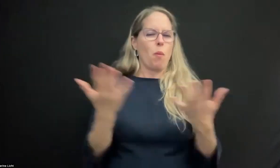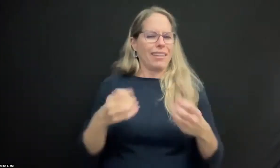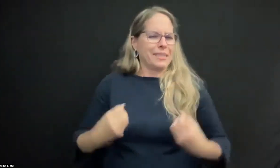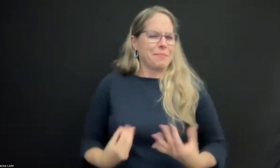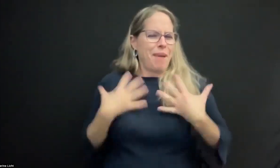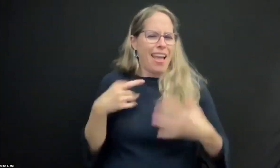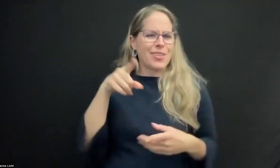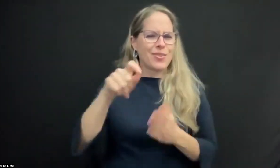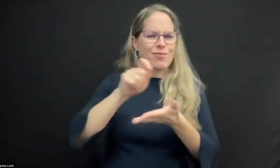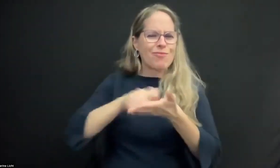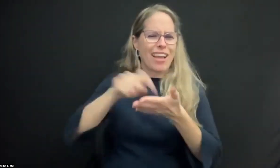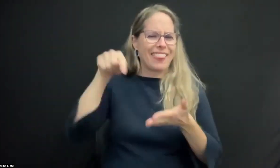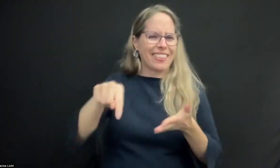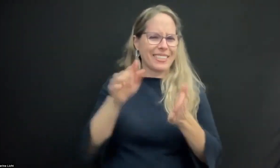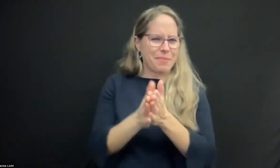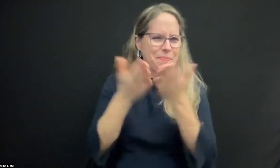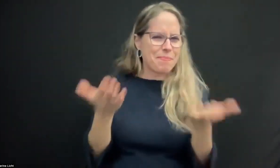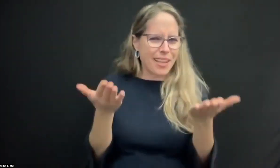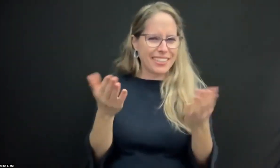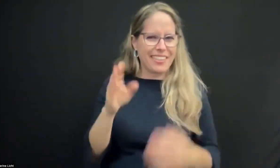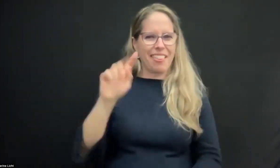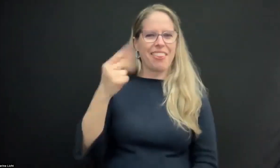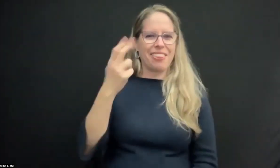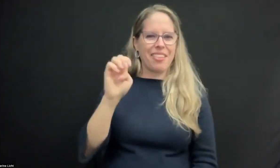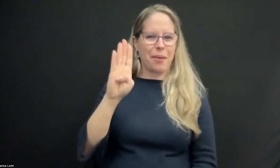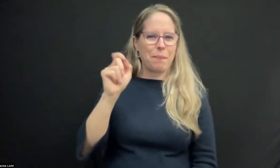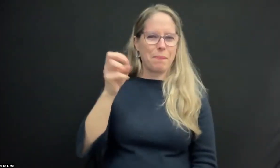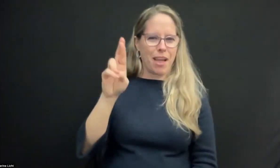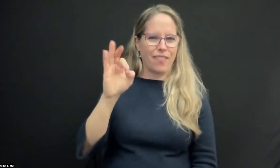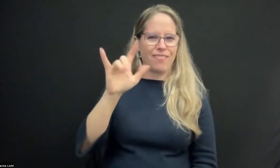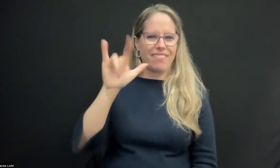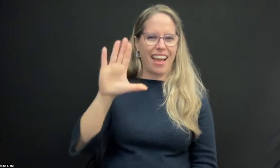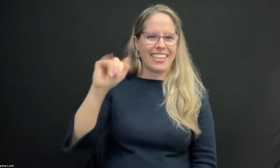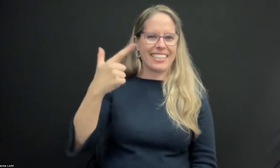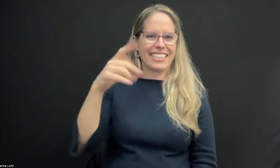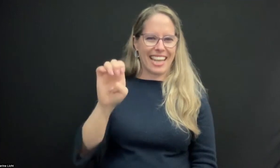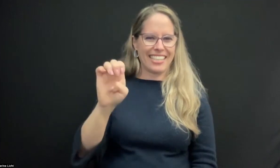is, what inspired you to write this book, The Butterfly Cage?